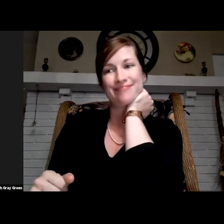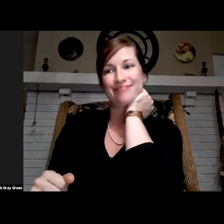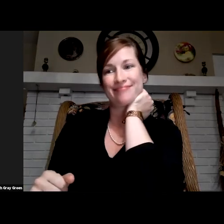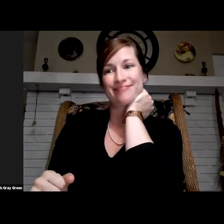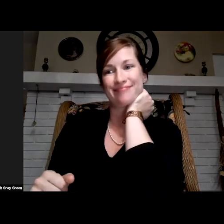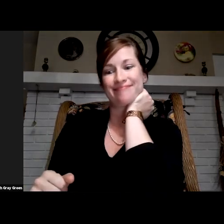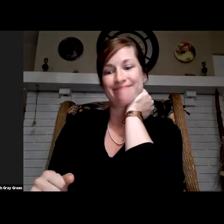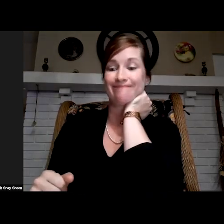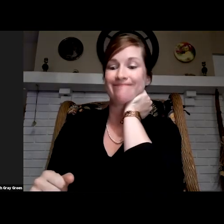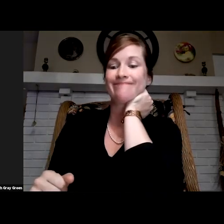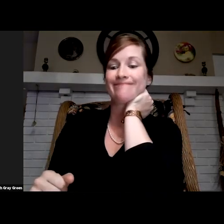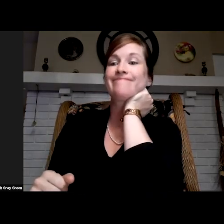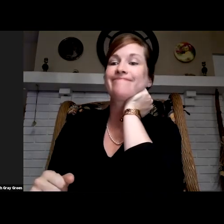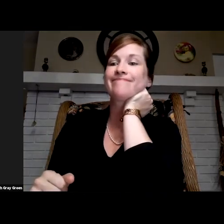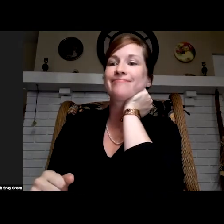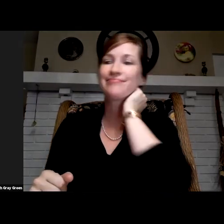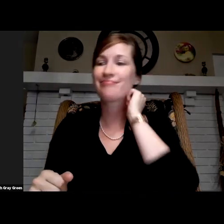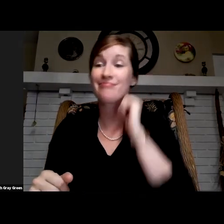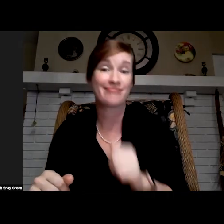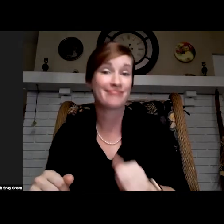Oh, a butter. Yeah.